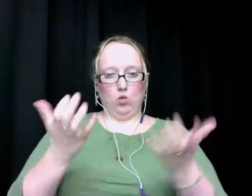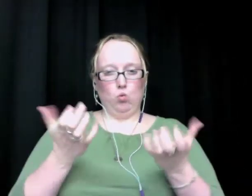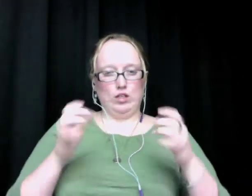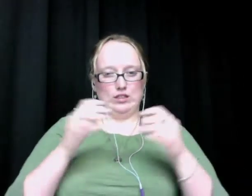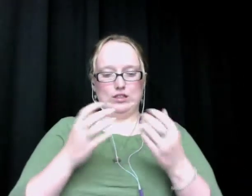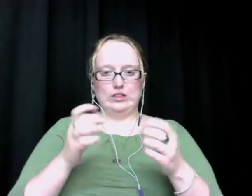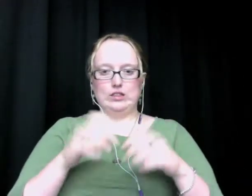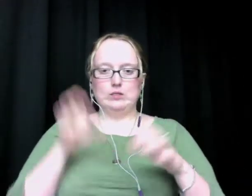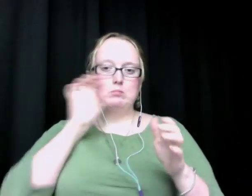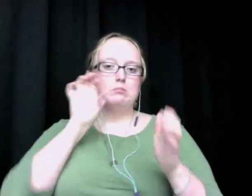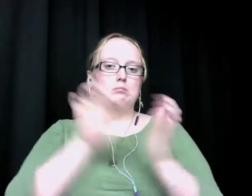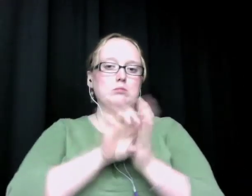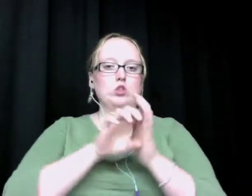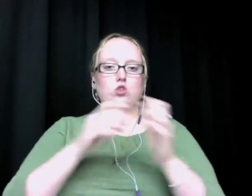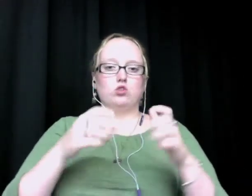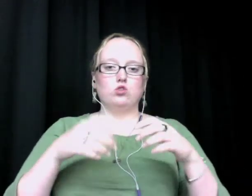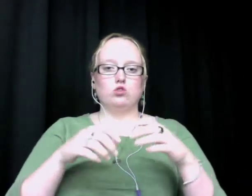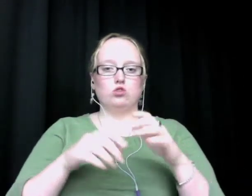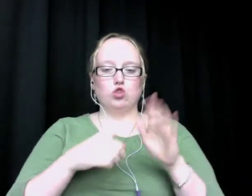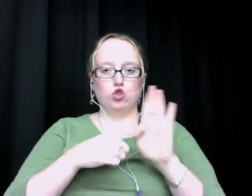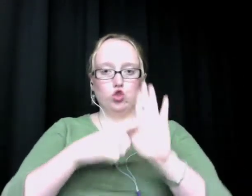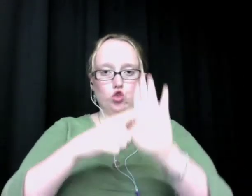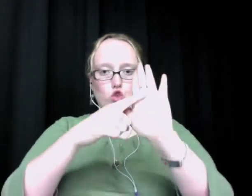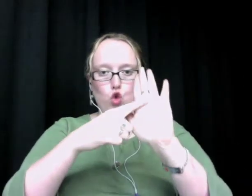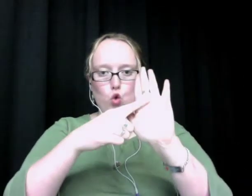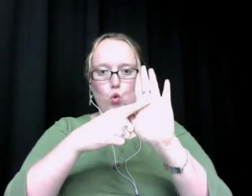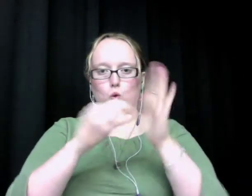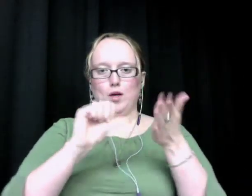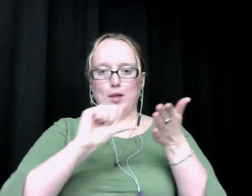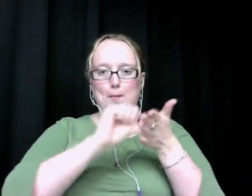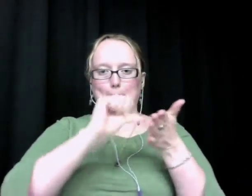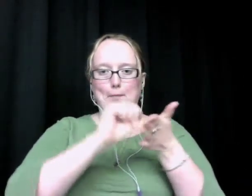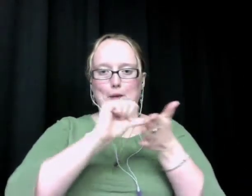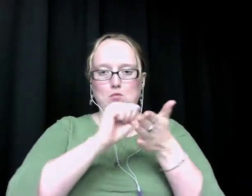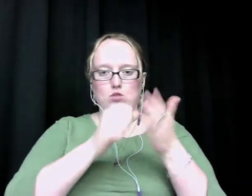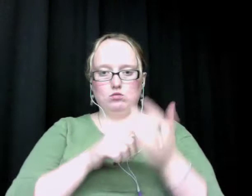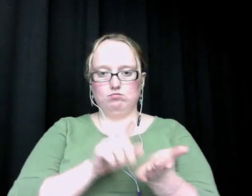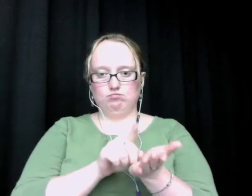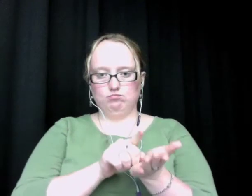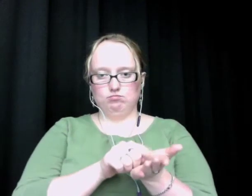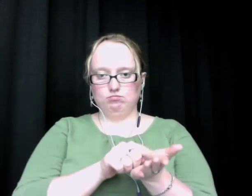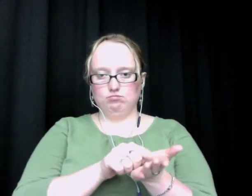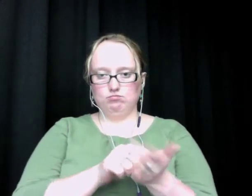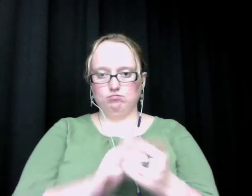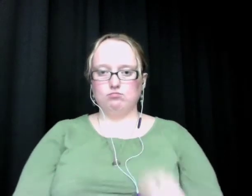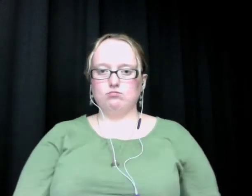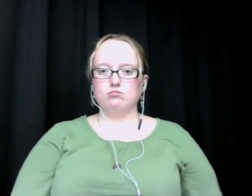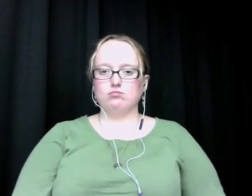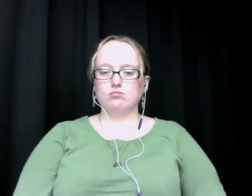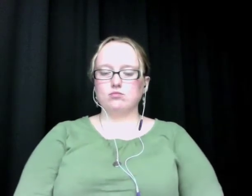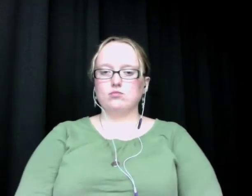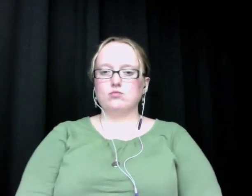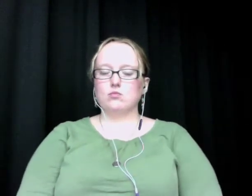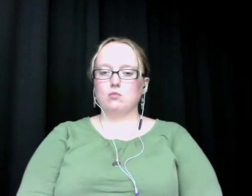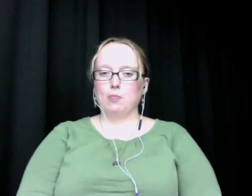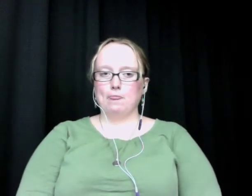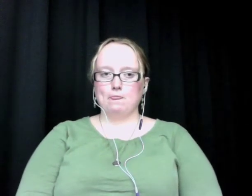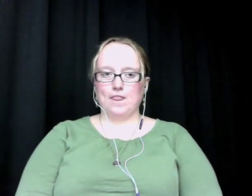Once all the stories have been assigned and the pages have been drawn out, the writers go to work and research